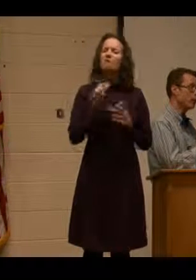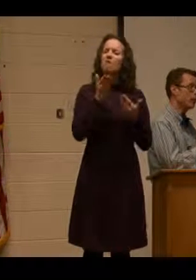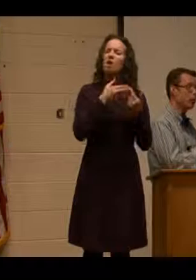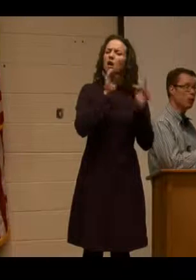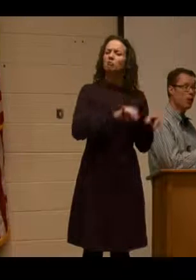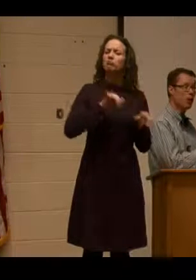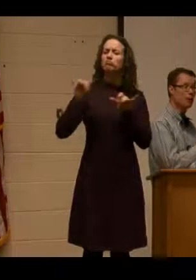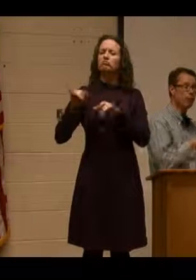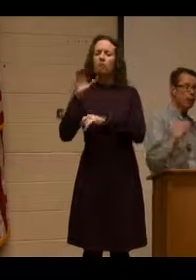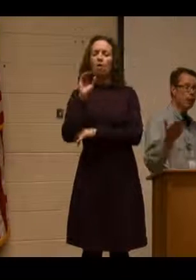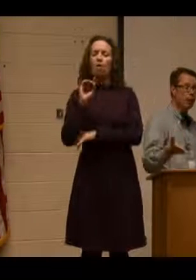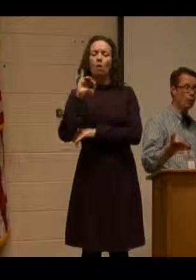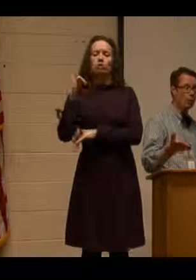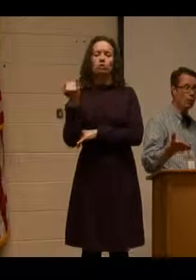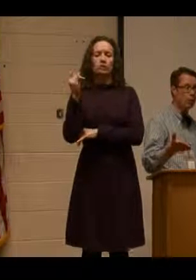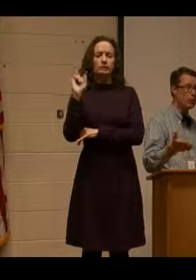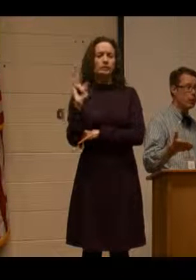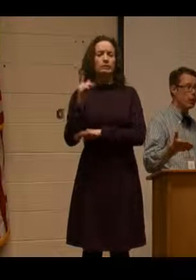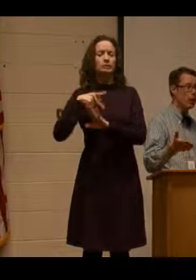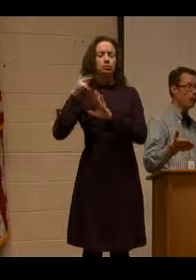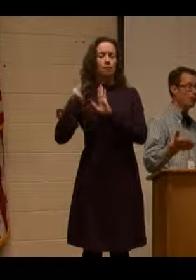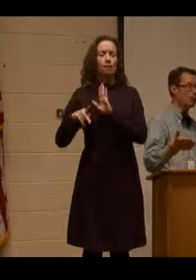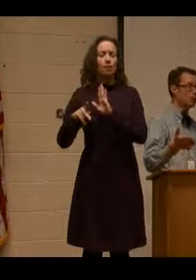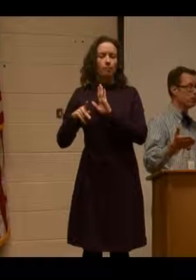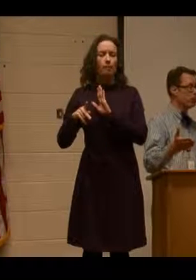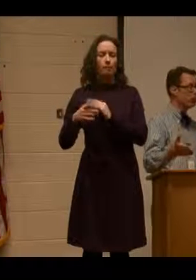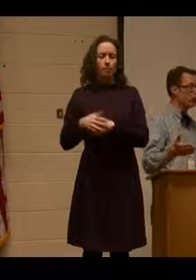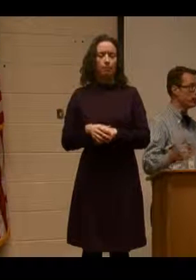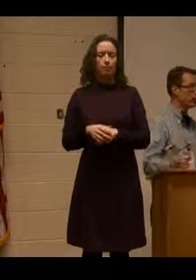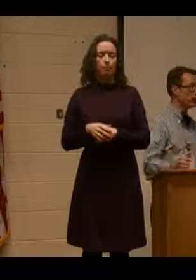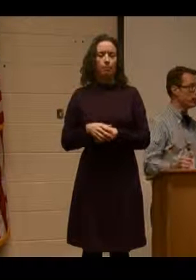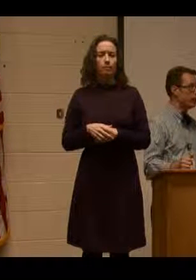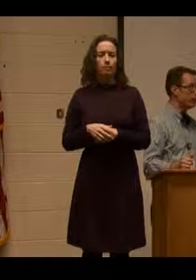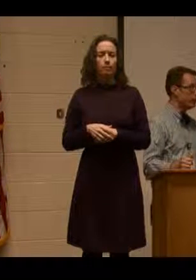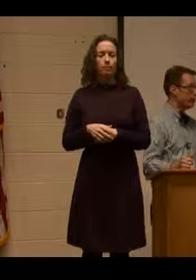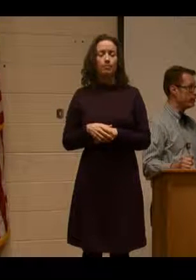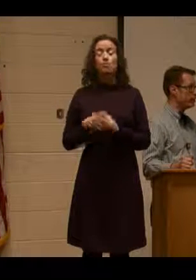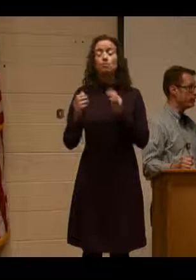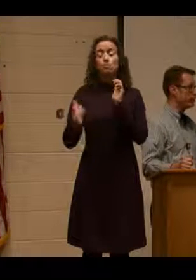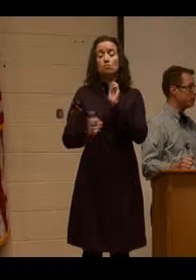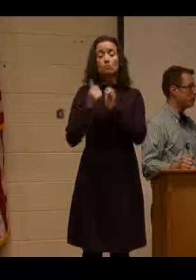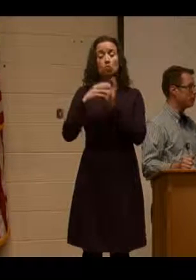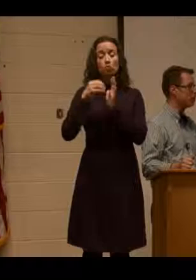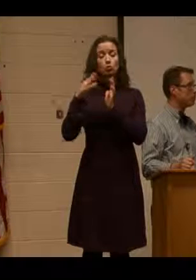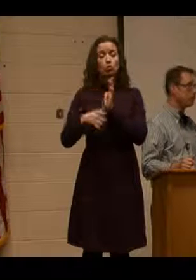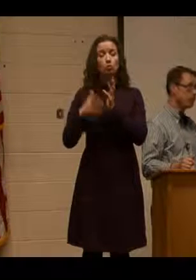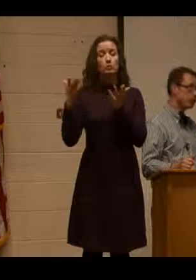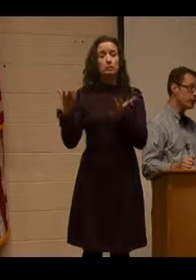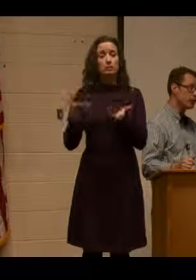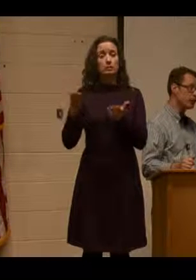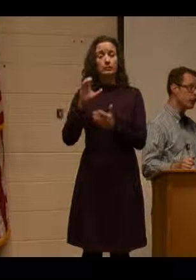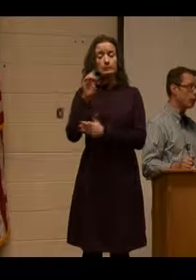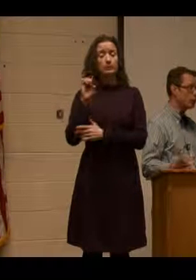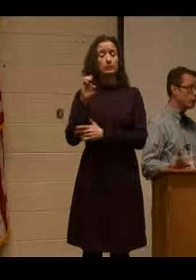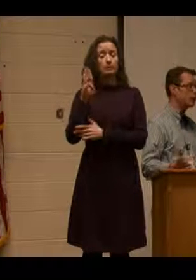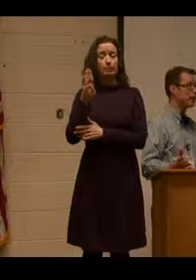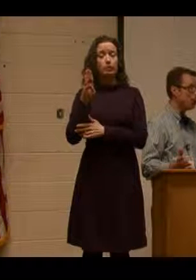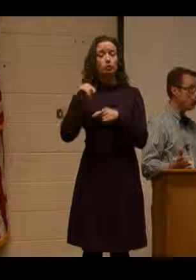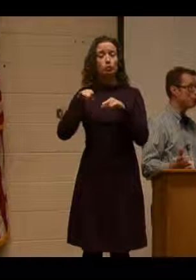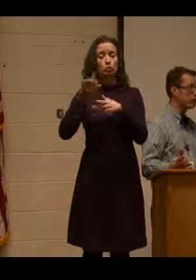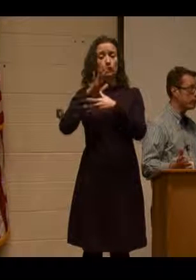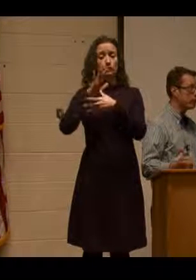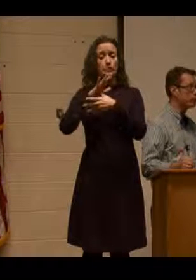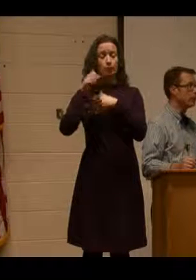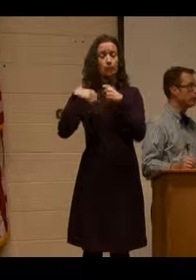the students currently here at CSDB as part of their senior year are participating in OJT. So